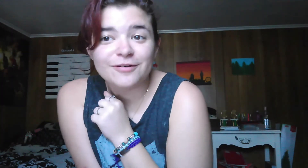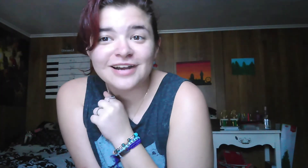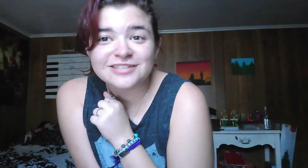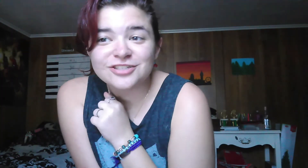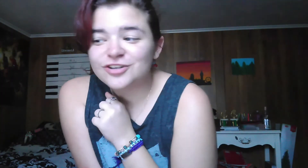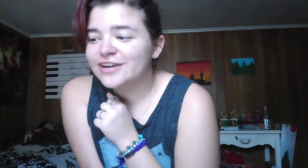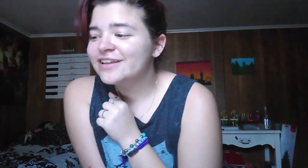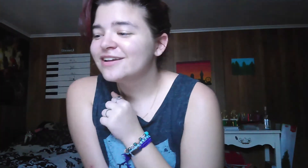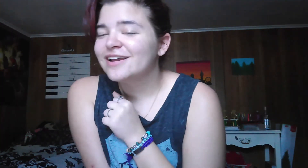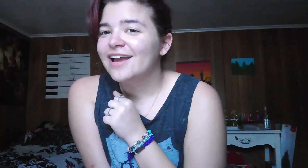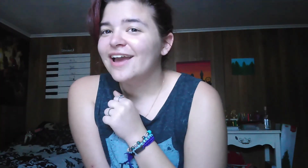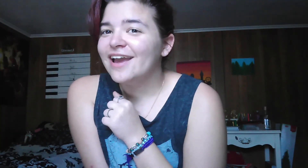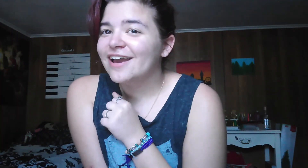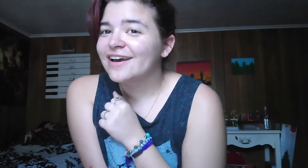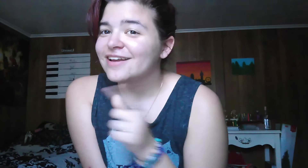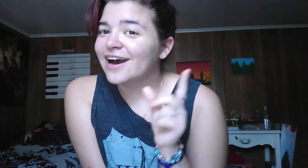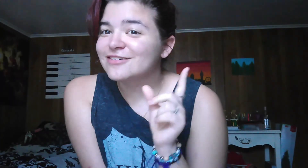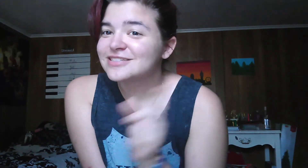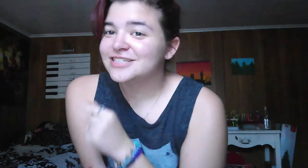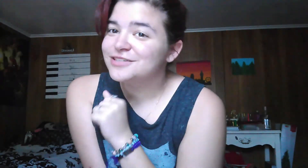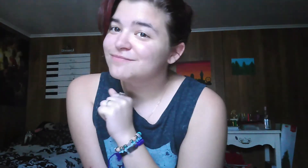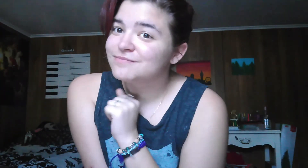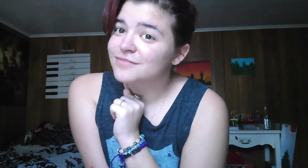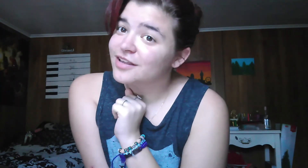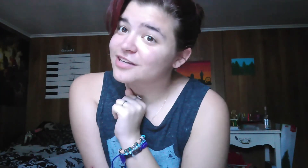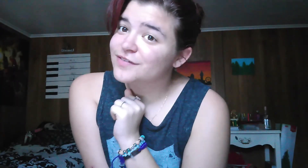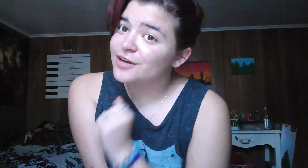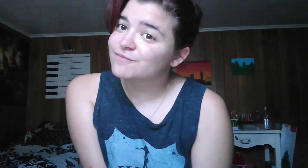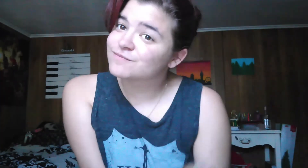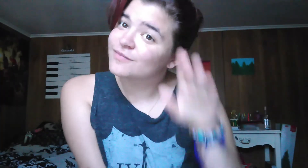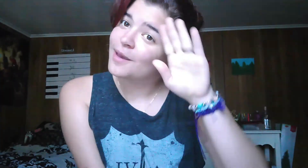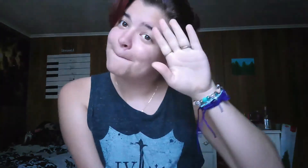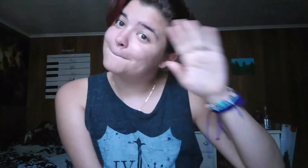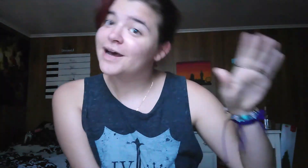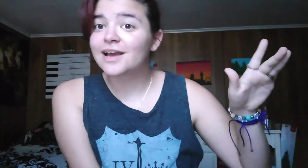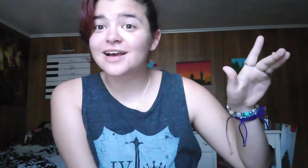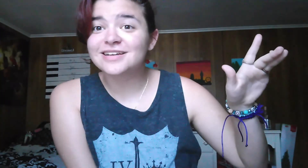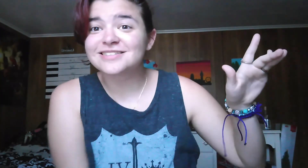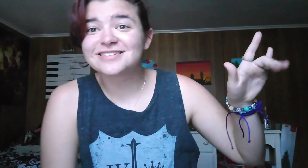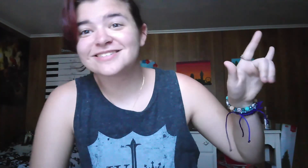guys enjoyed, and I will see you on the next video. Bye, guys.